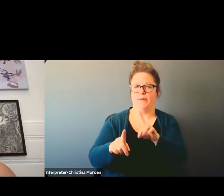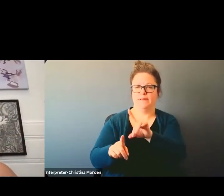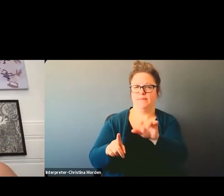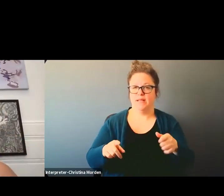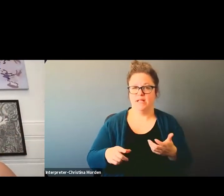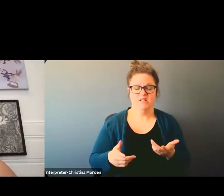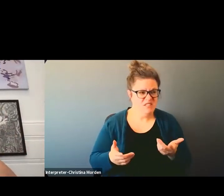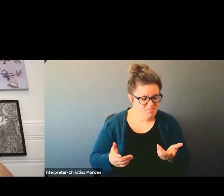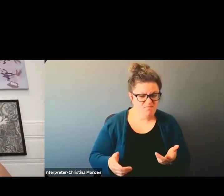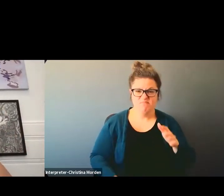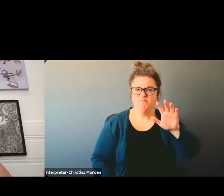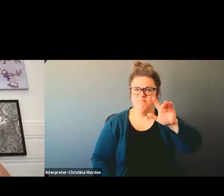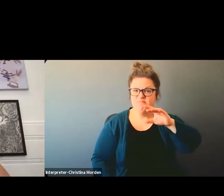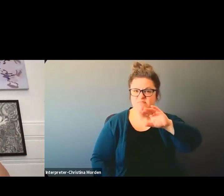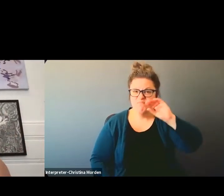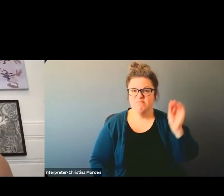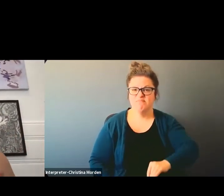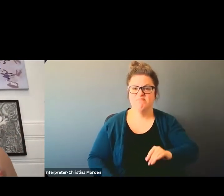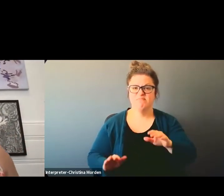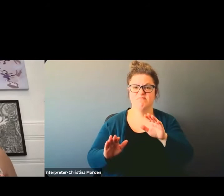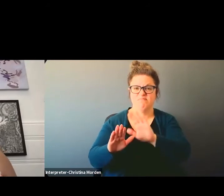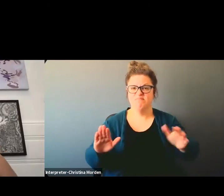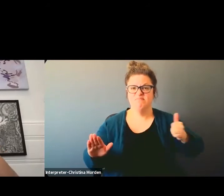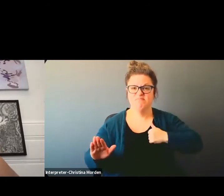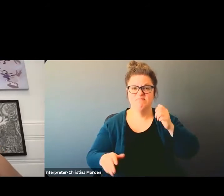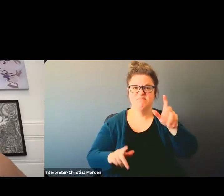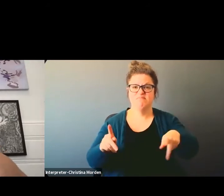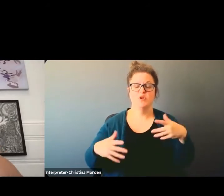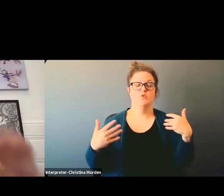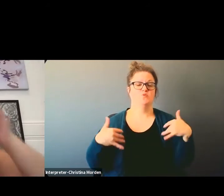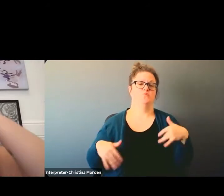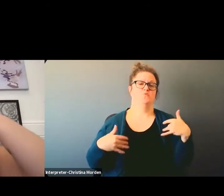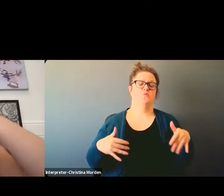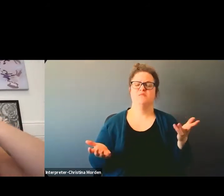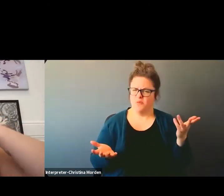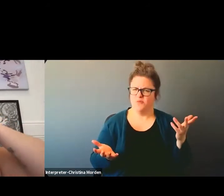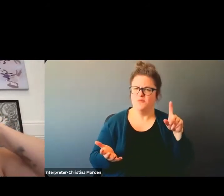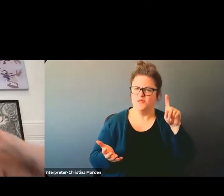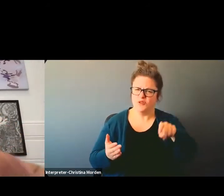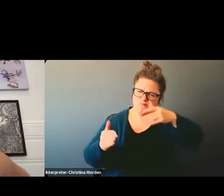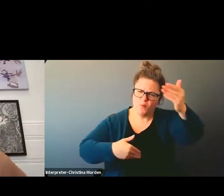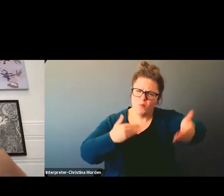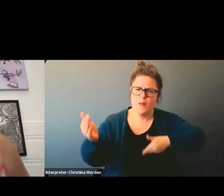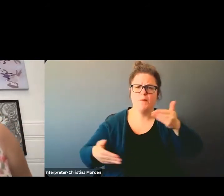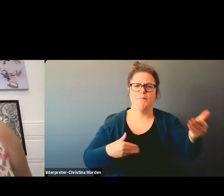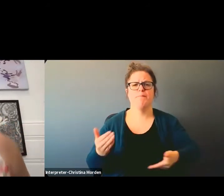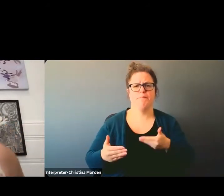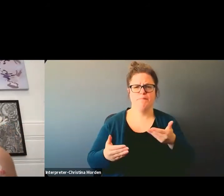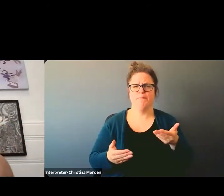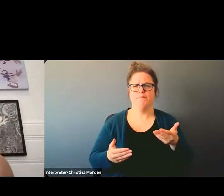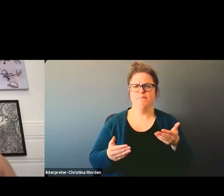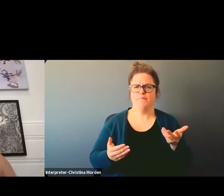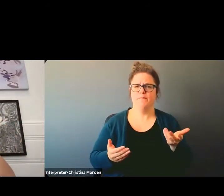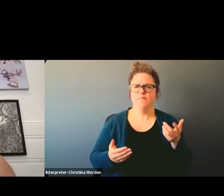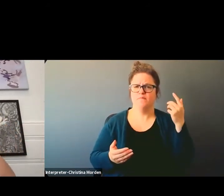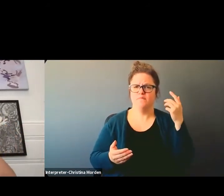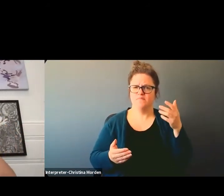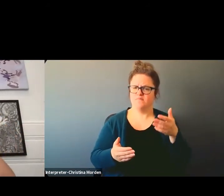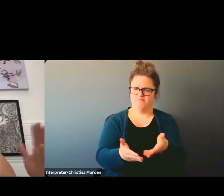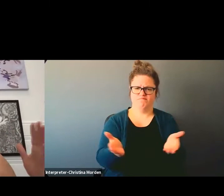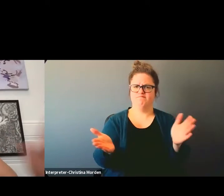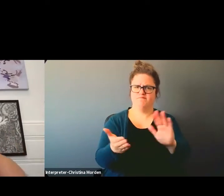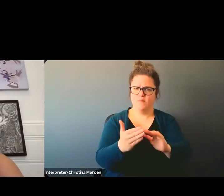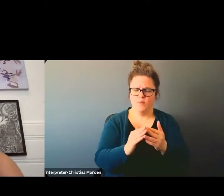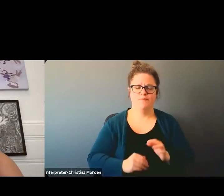quarter of the population. So it really makes sense to be welcoming in your space for this community. Okay, so